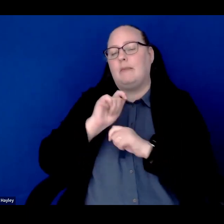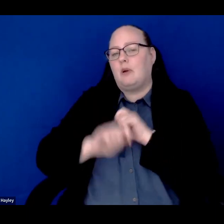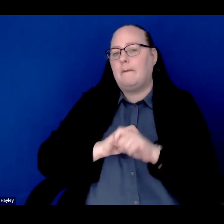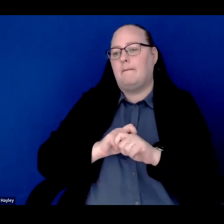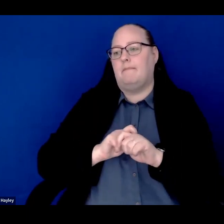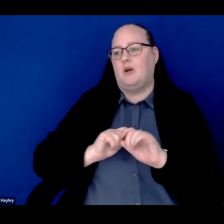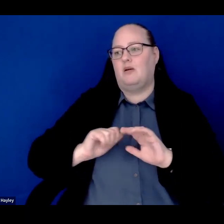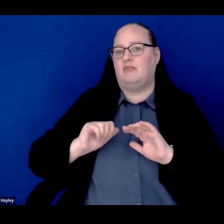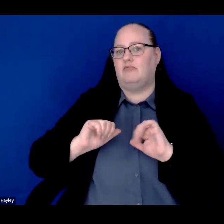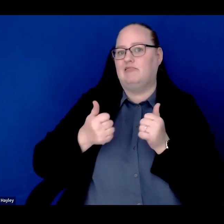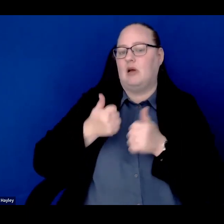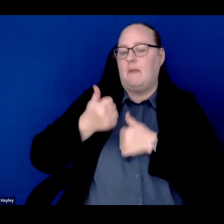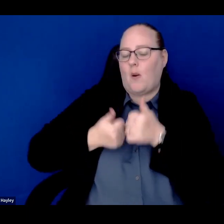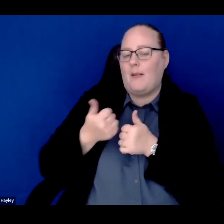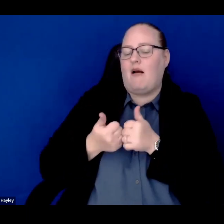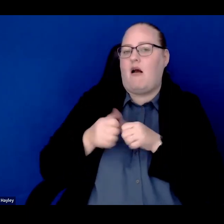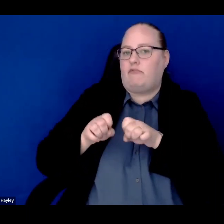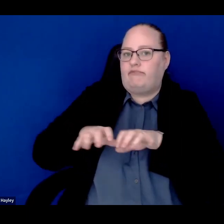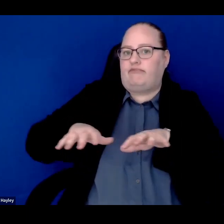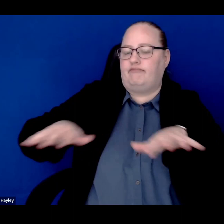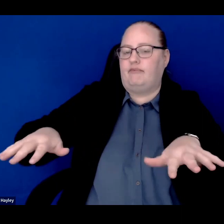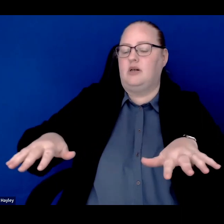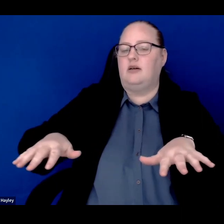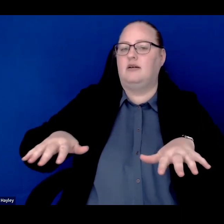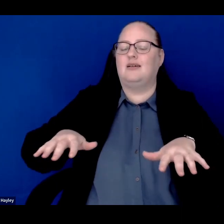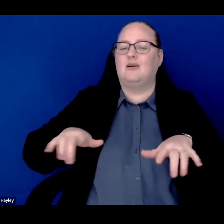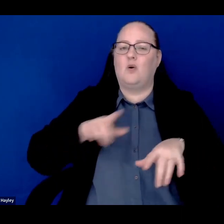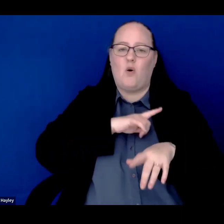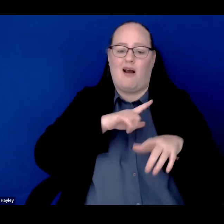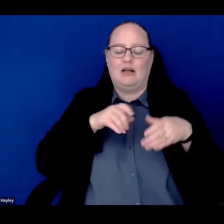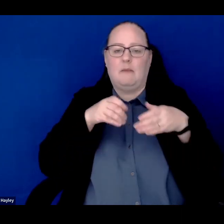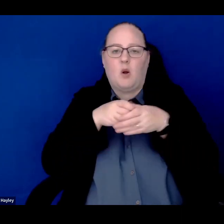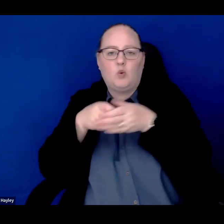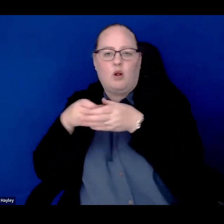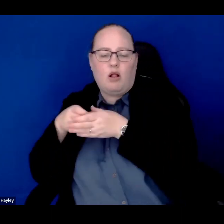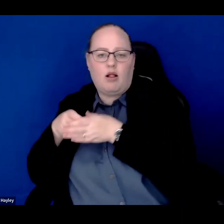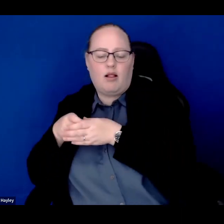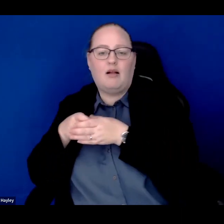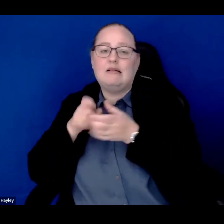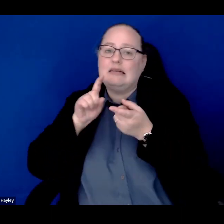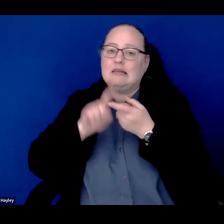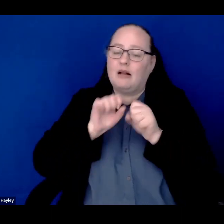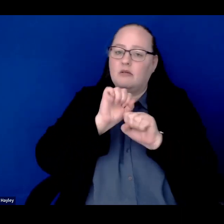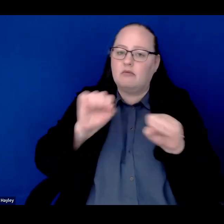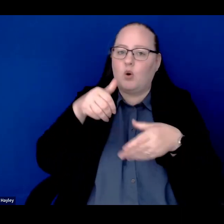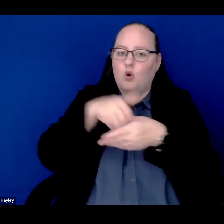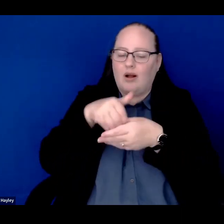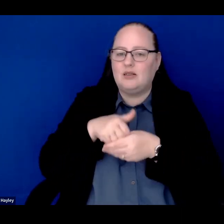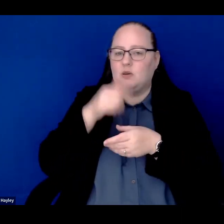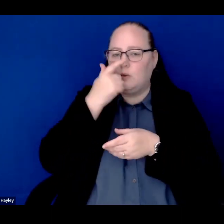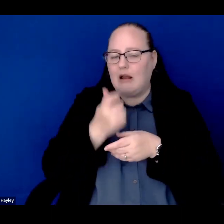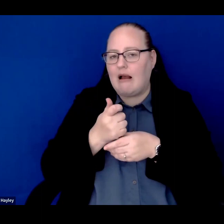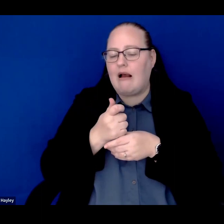modular. Depending on the context you're in, you can choose different concepts and you have different instruments and